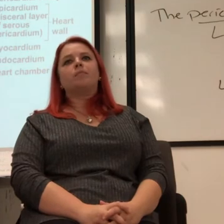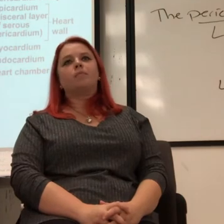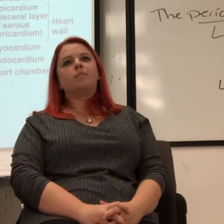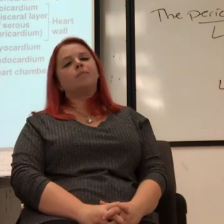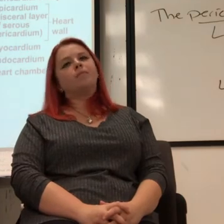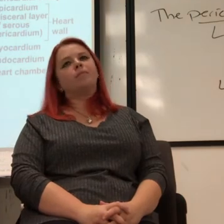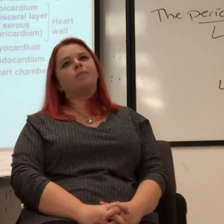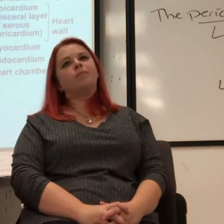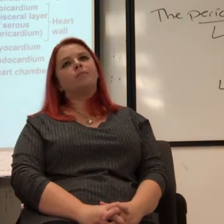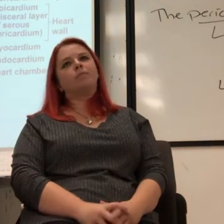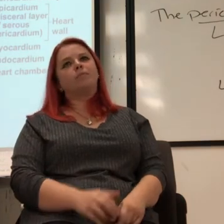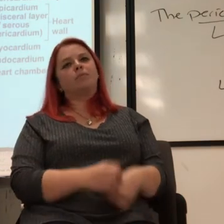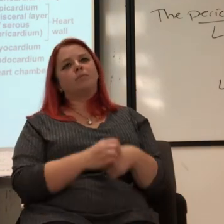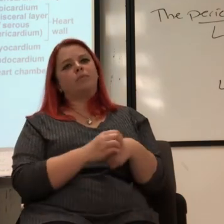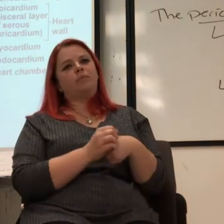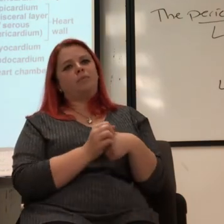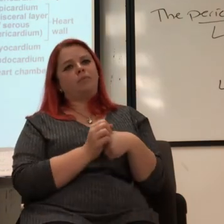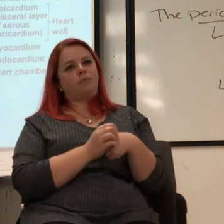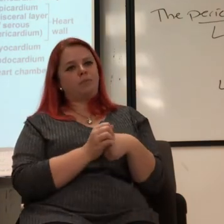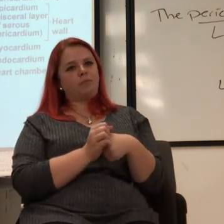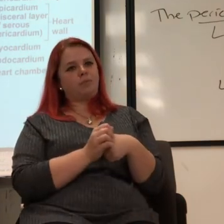I'll say as well as